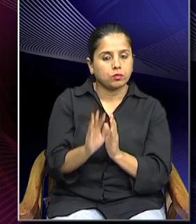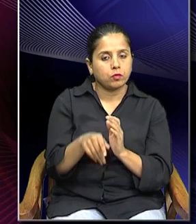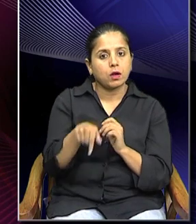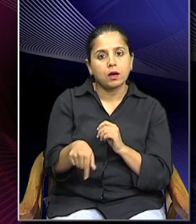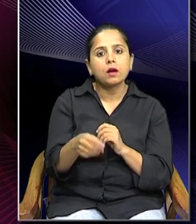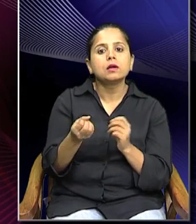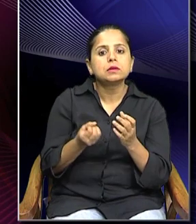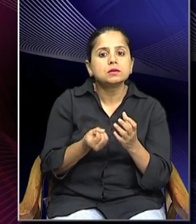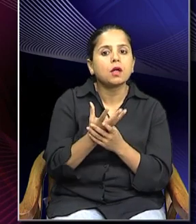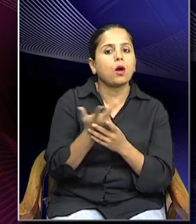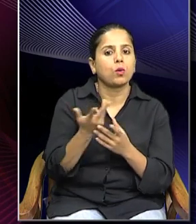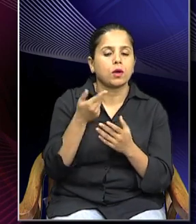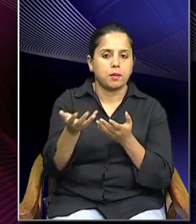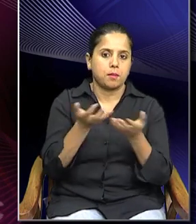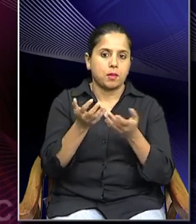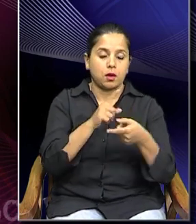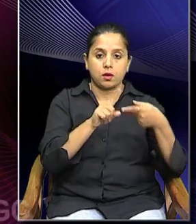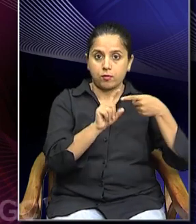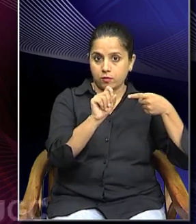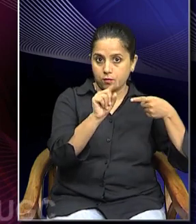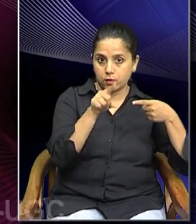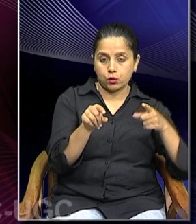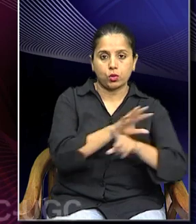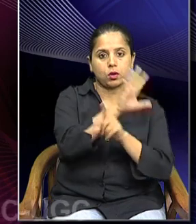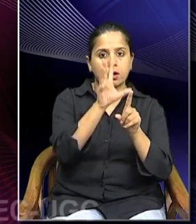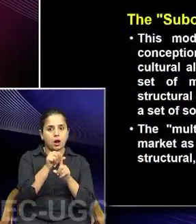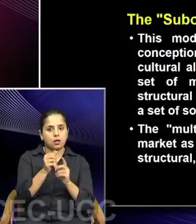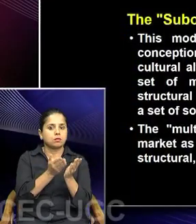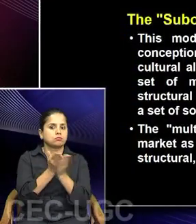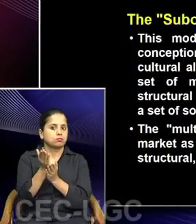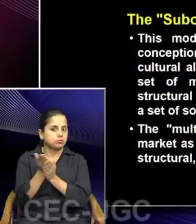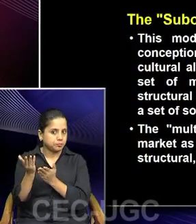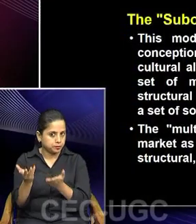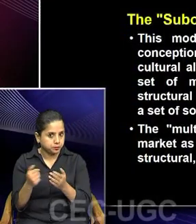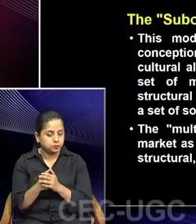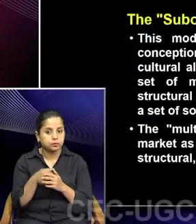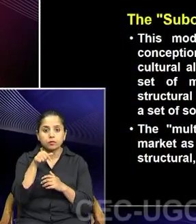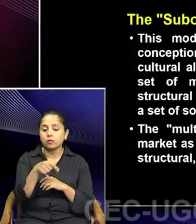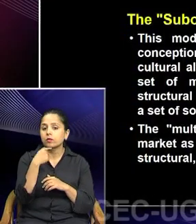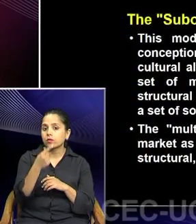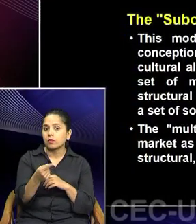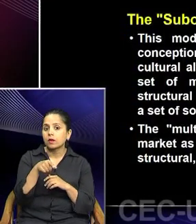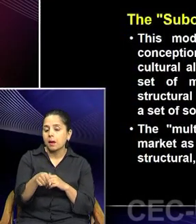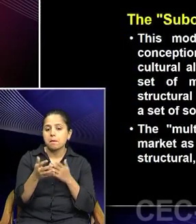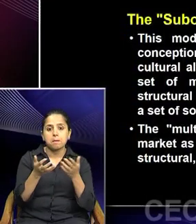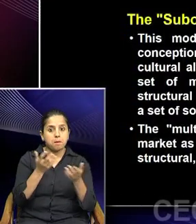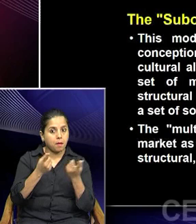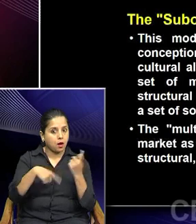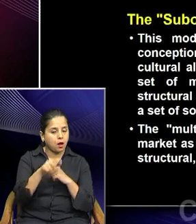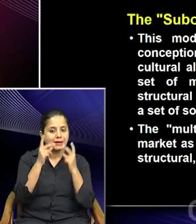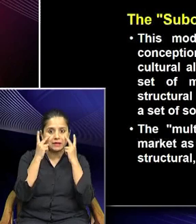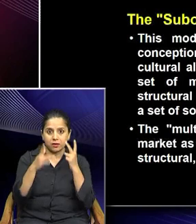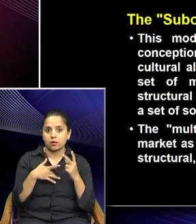of the market. Number one, the cultural alternative, where a market is